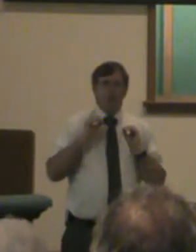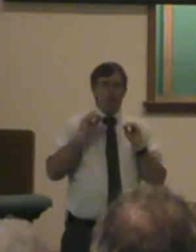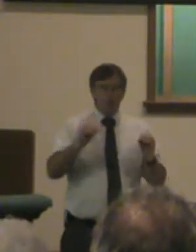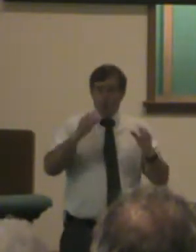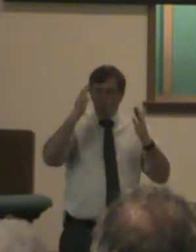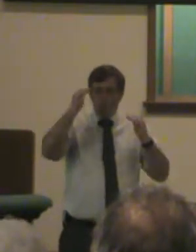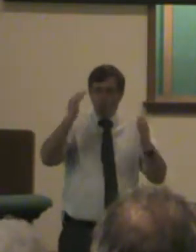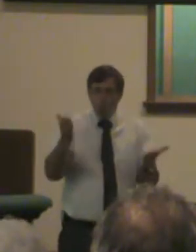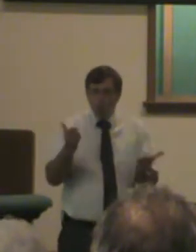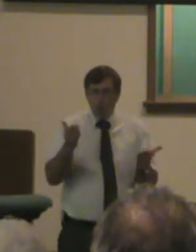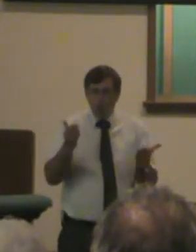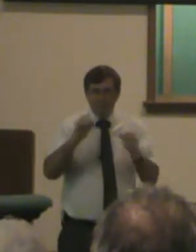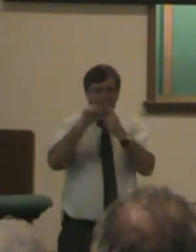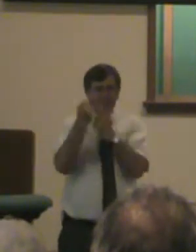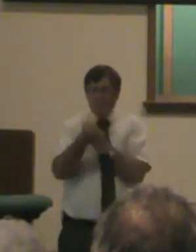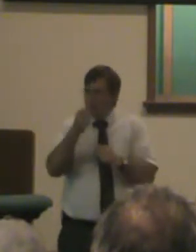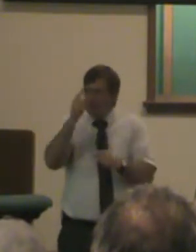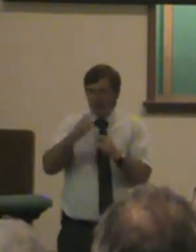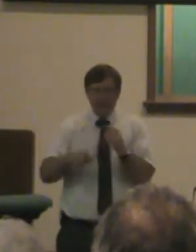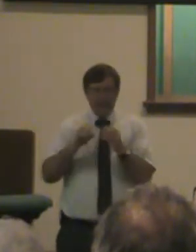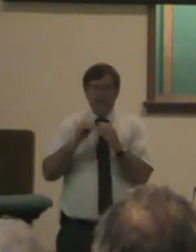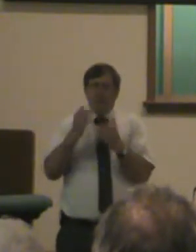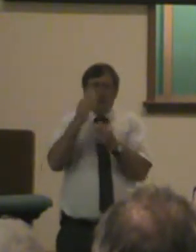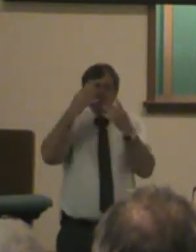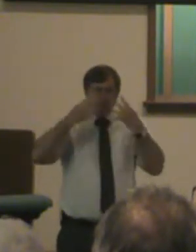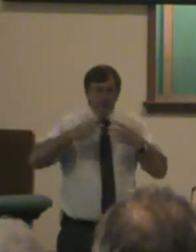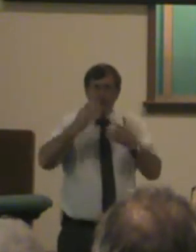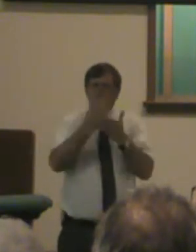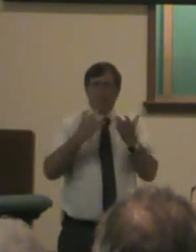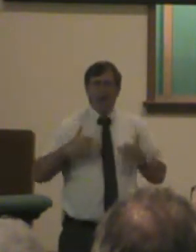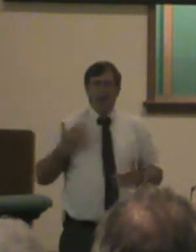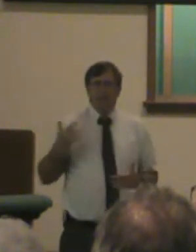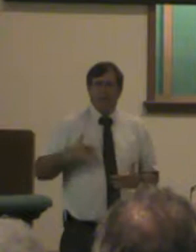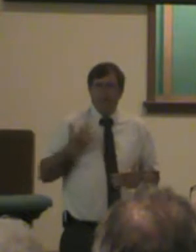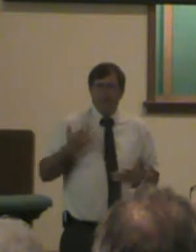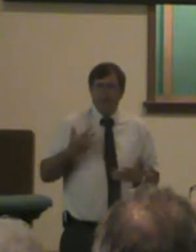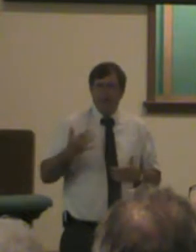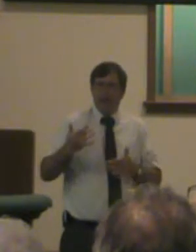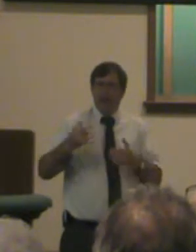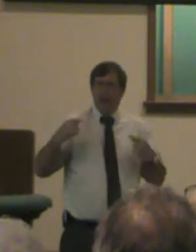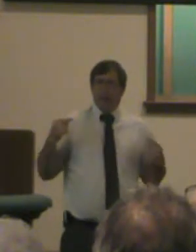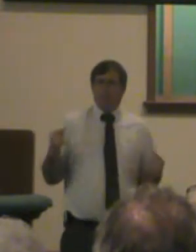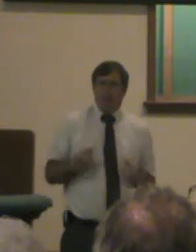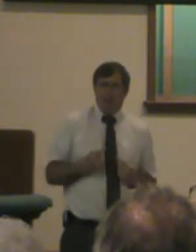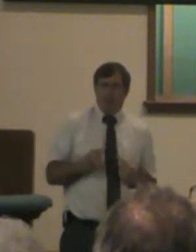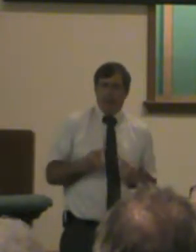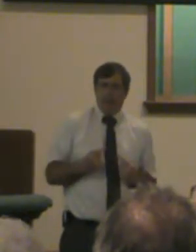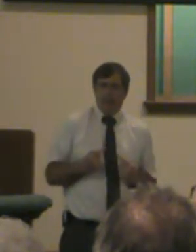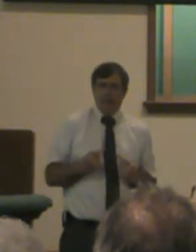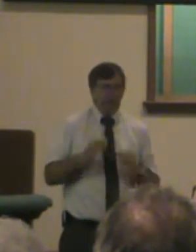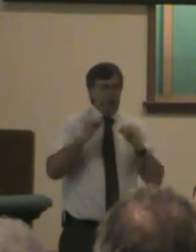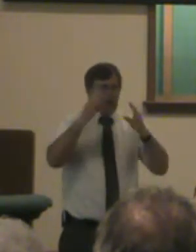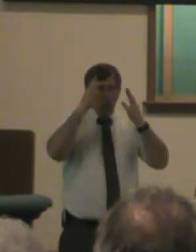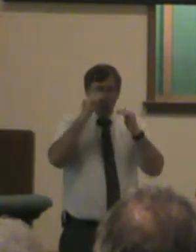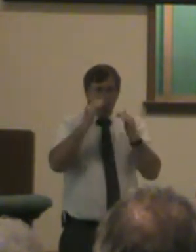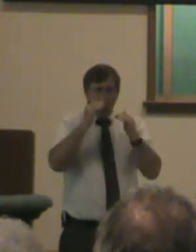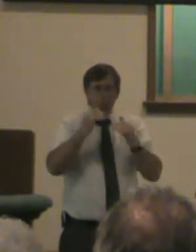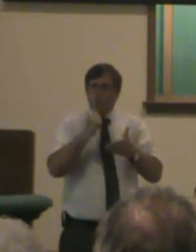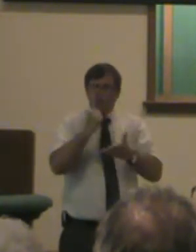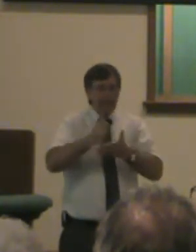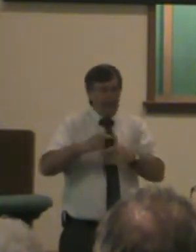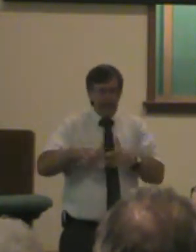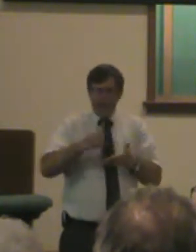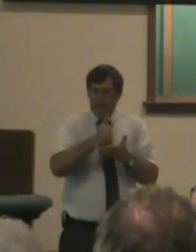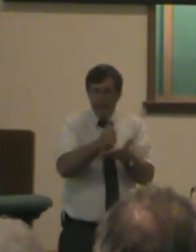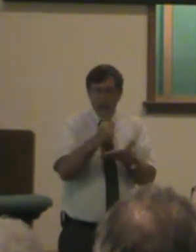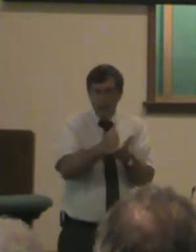a situation. There are tears that come because somehow I feel a sense of pain and hopelessness or helplessness in